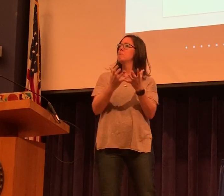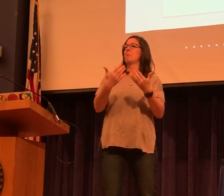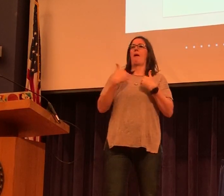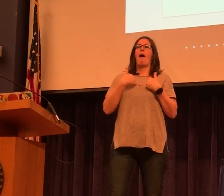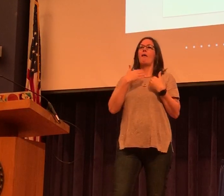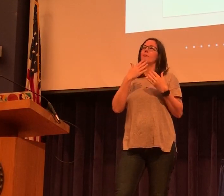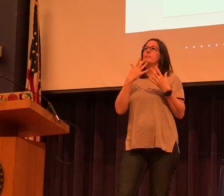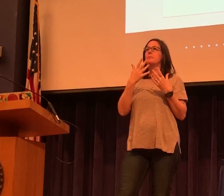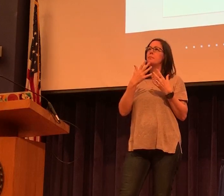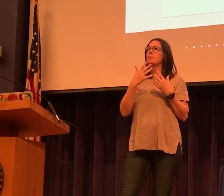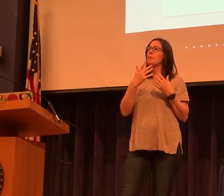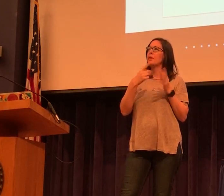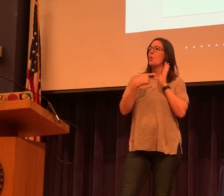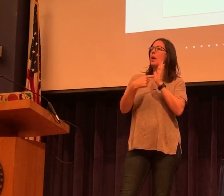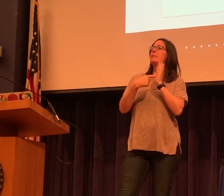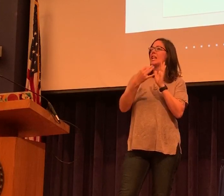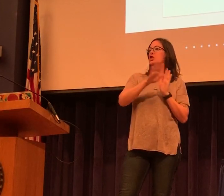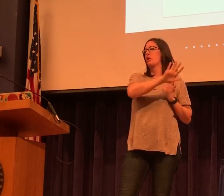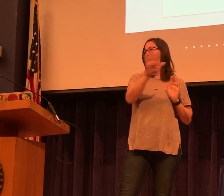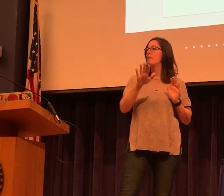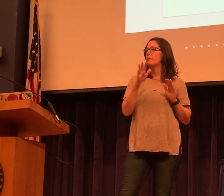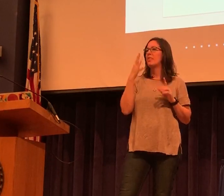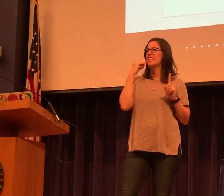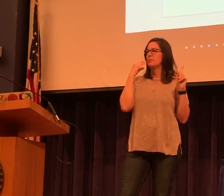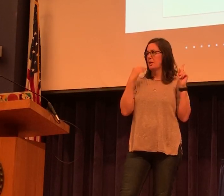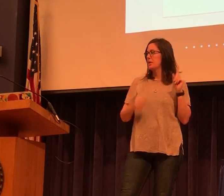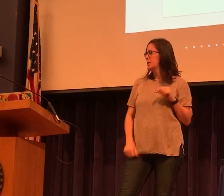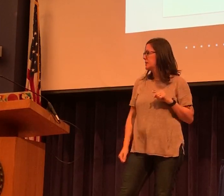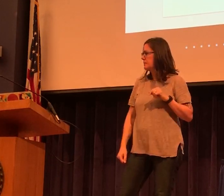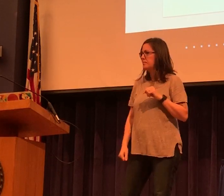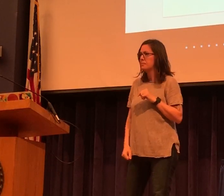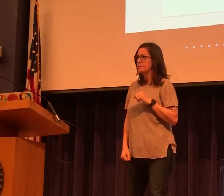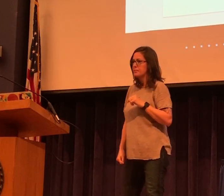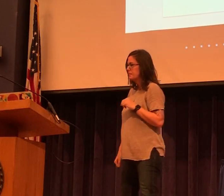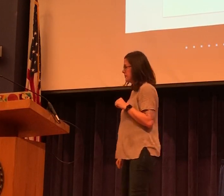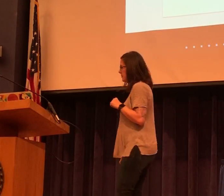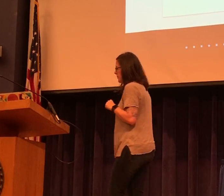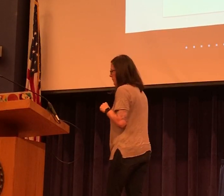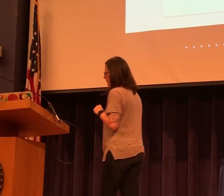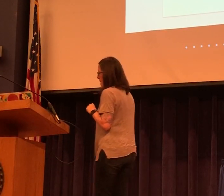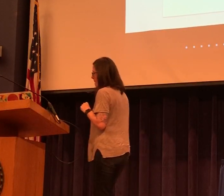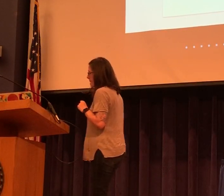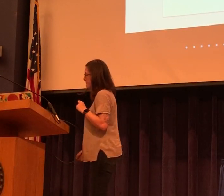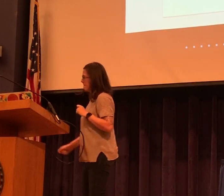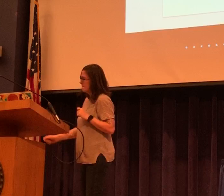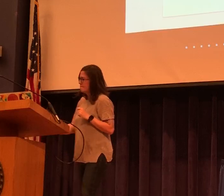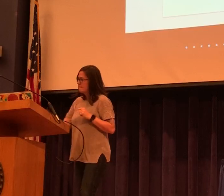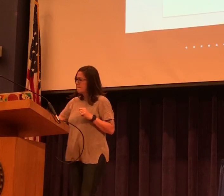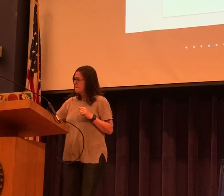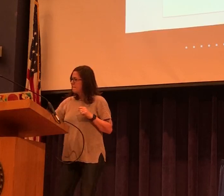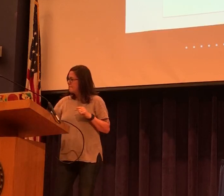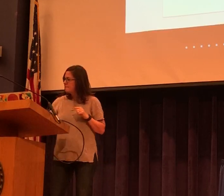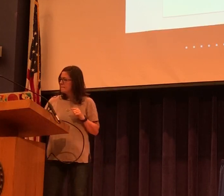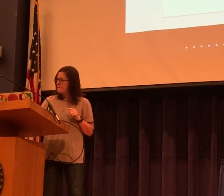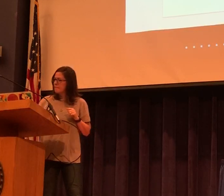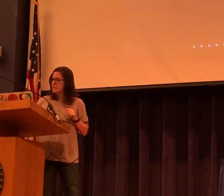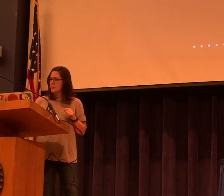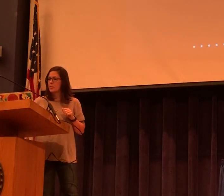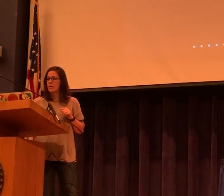there are individual differences, but as a group, we were able to look at patterns that were representative of